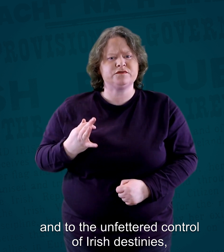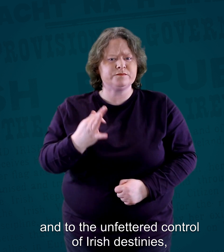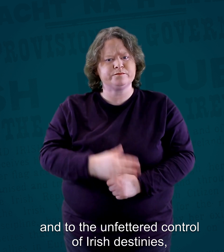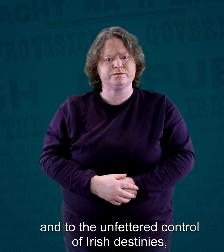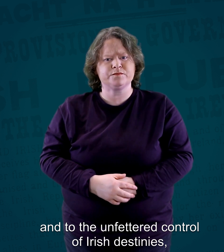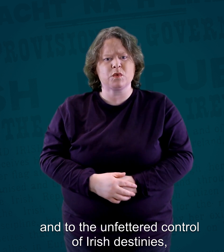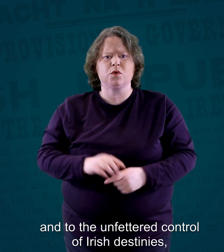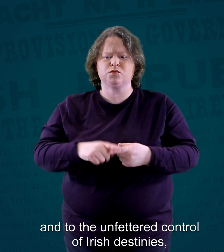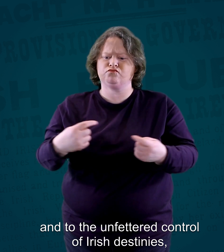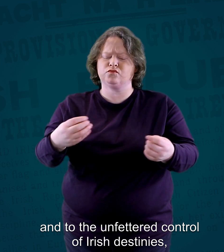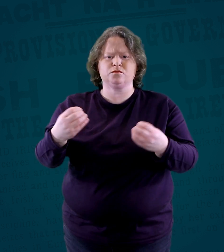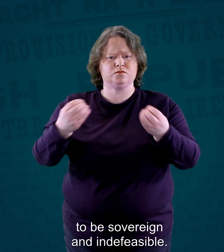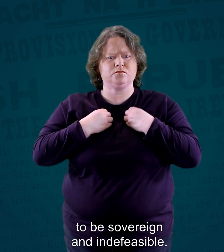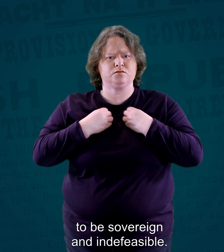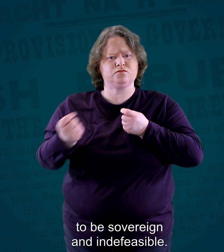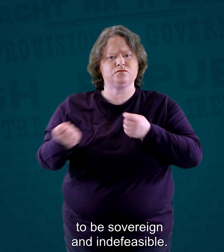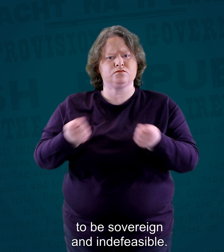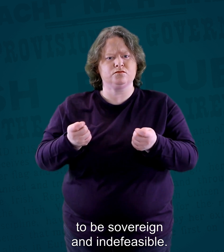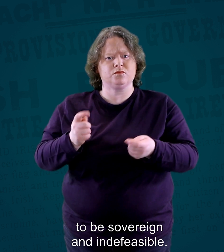destinies to be sovereign and indefeasible.